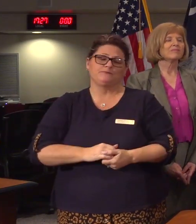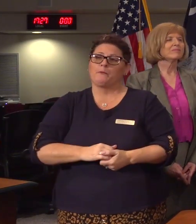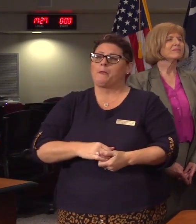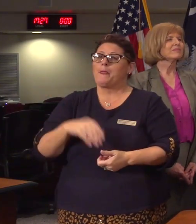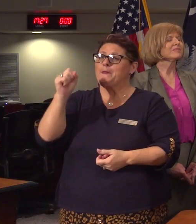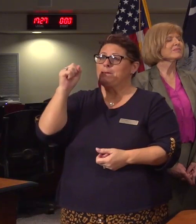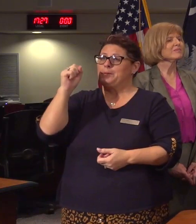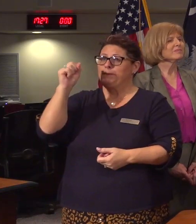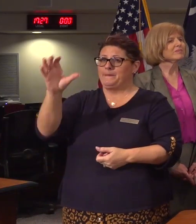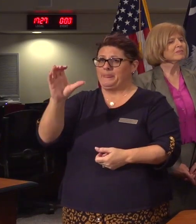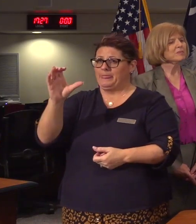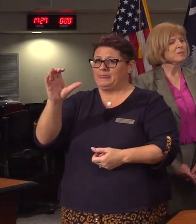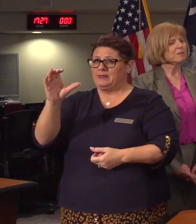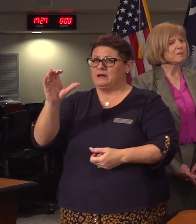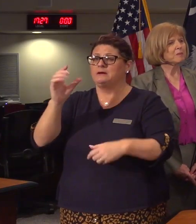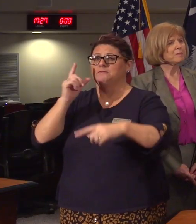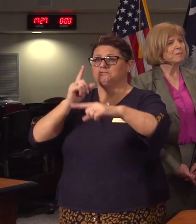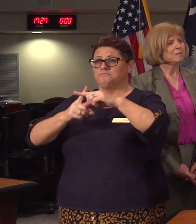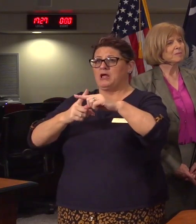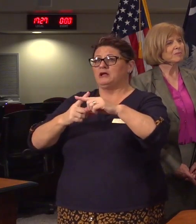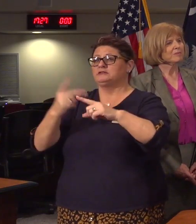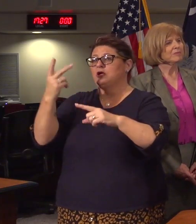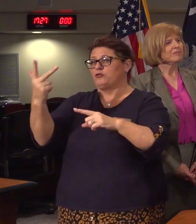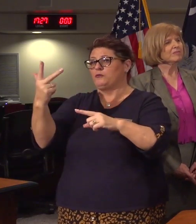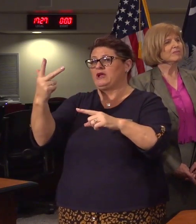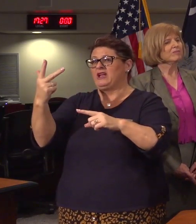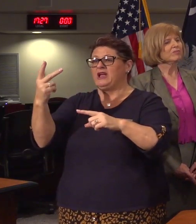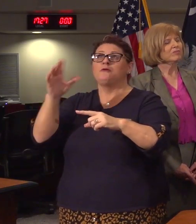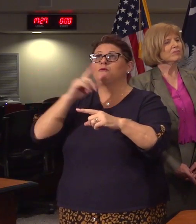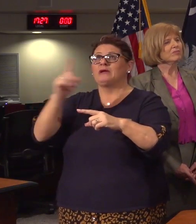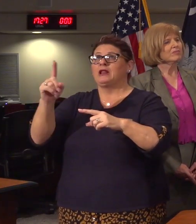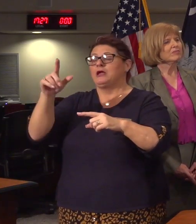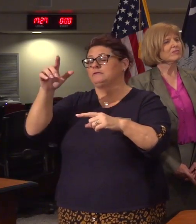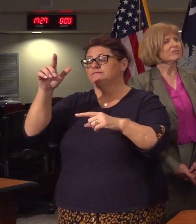South Carolina, along with more than 36 states, is now